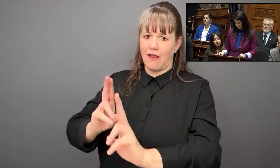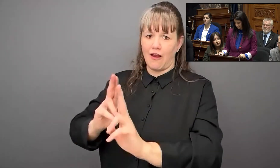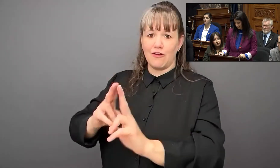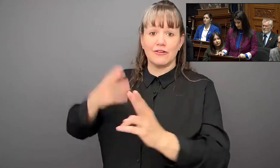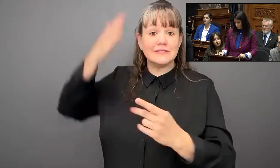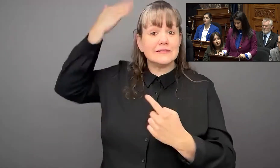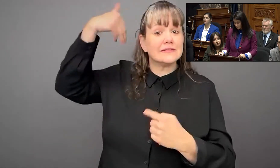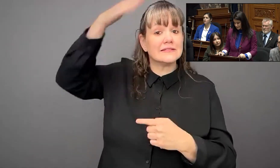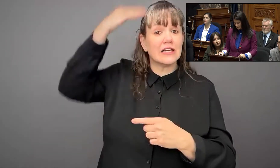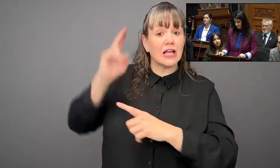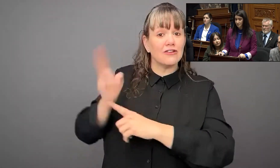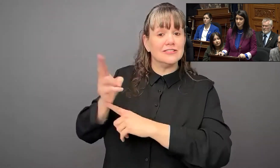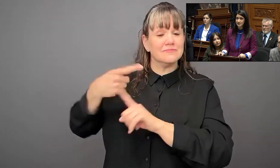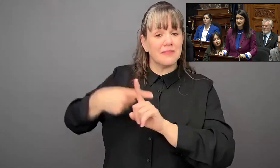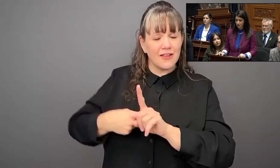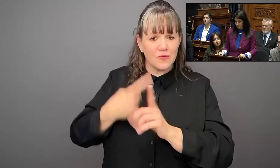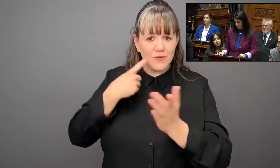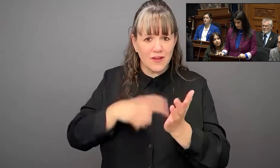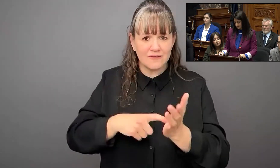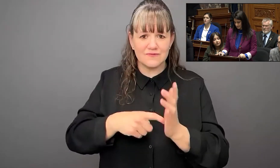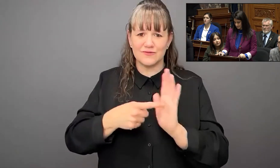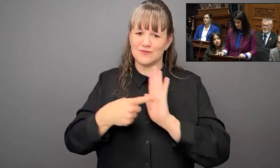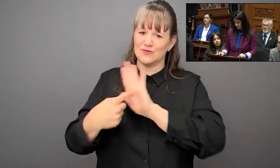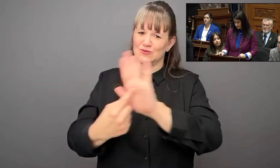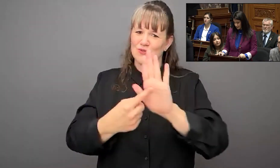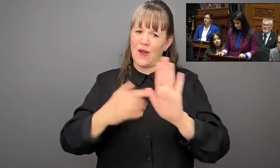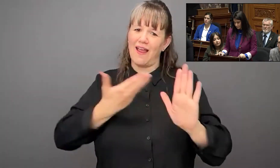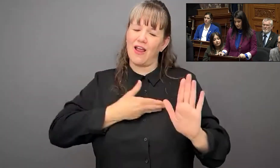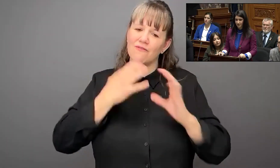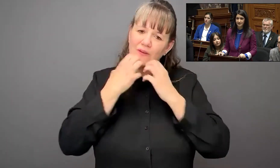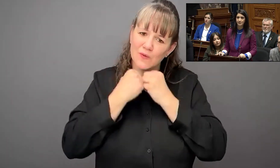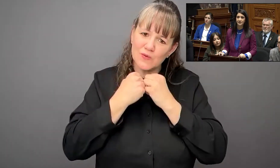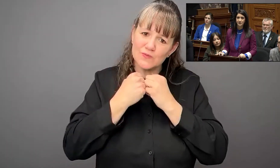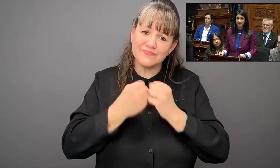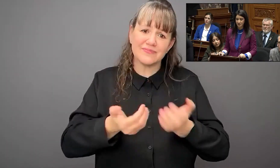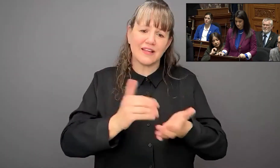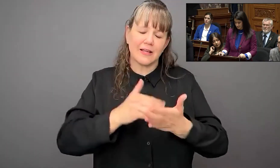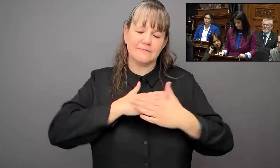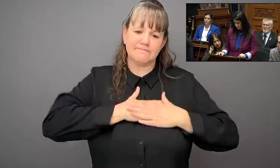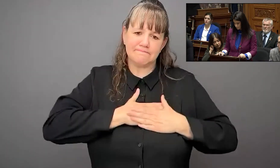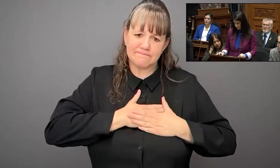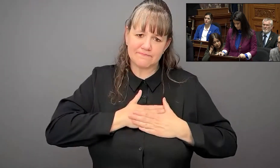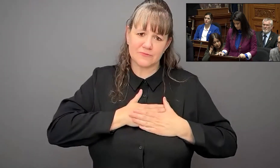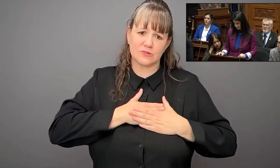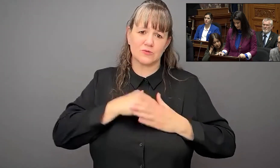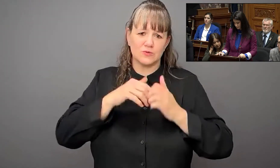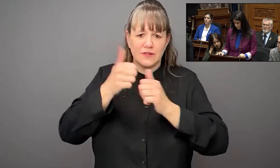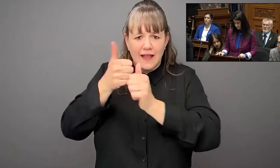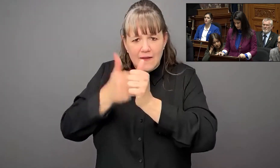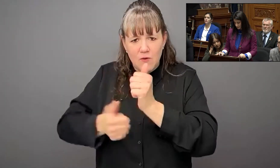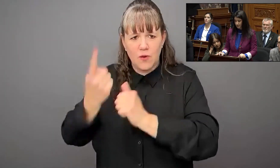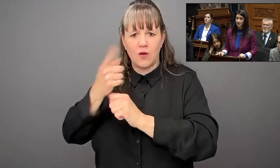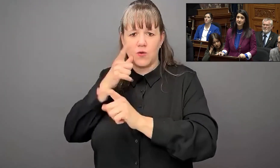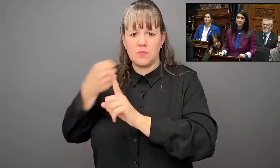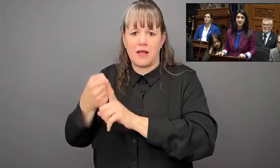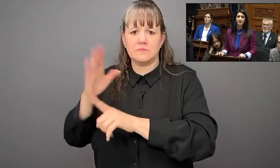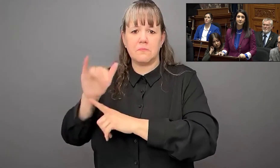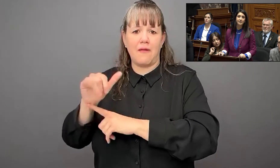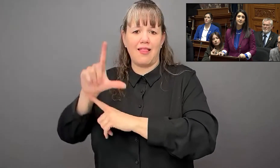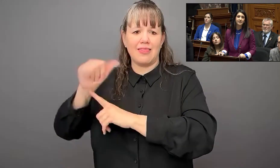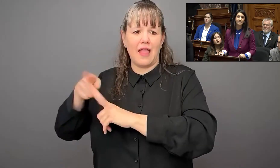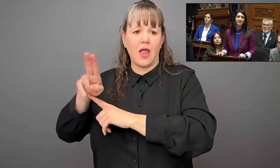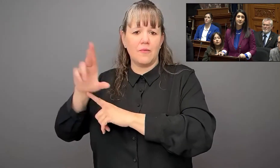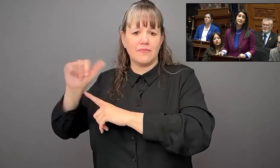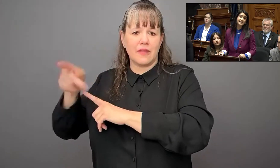values. I want to extend my most sincere condolences to everyone affected by the tragic events of Lapu-Lapu Day celebration. To the